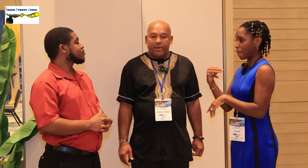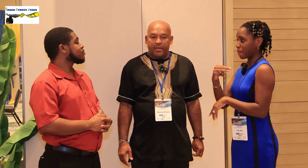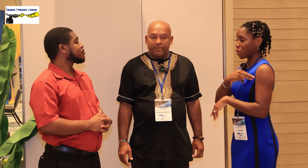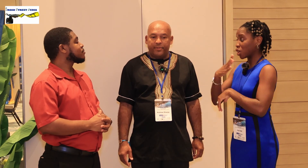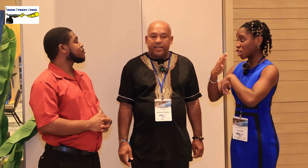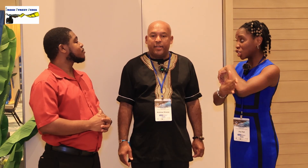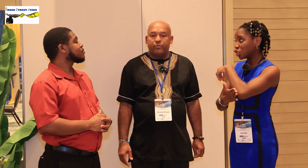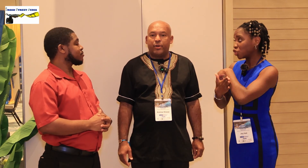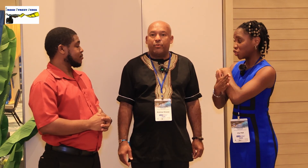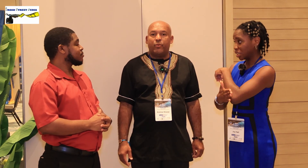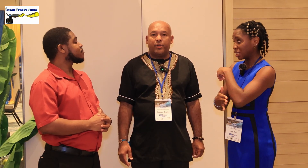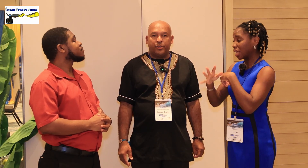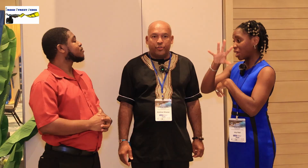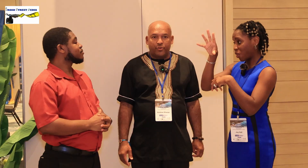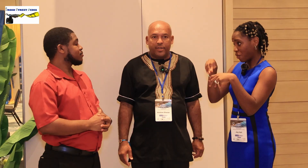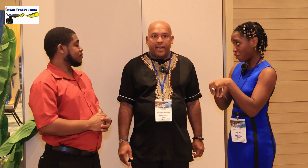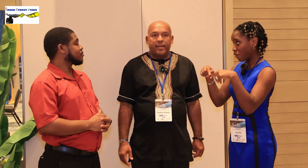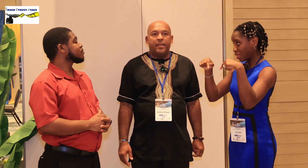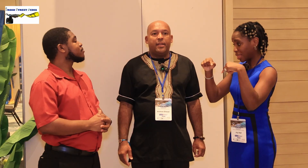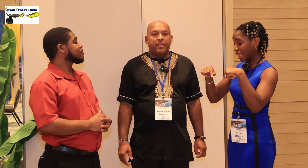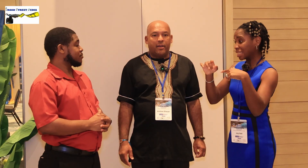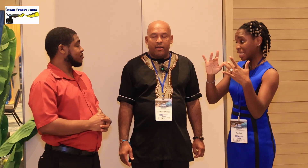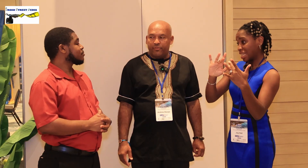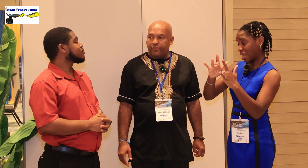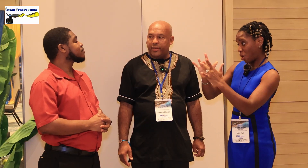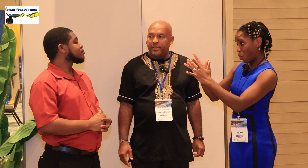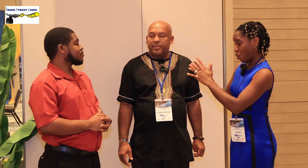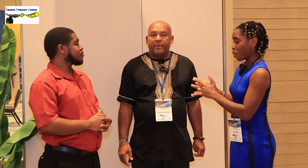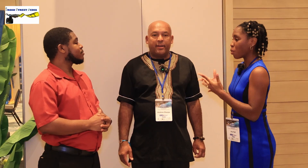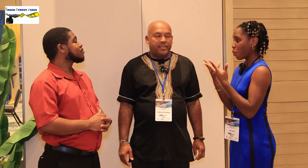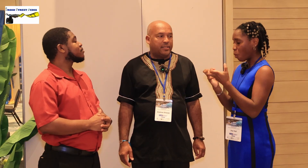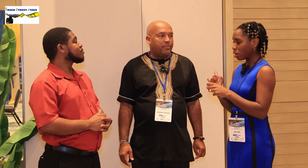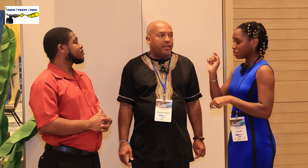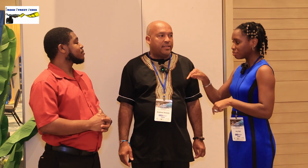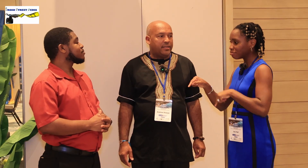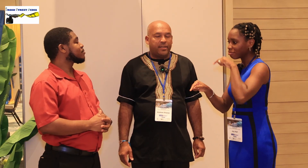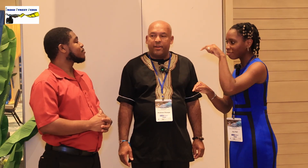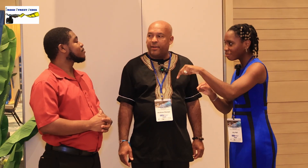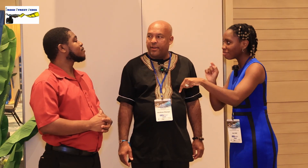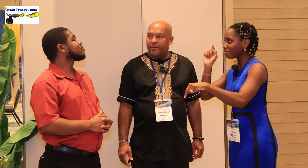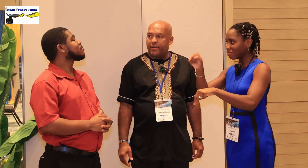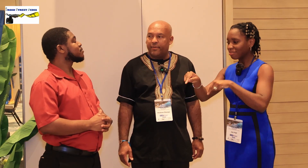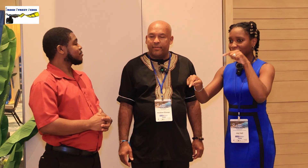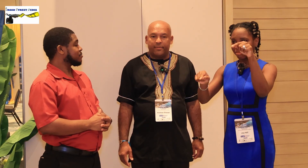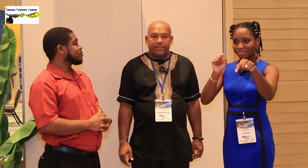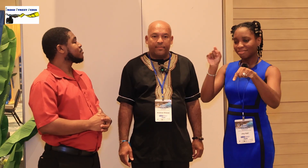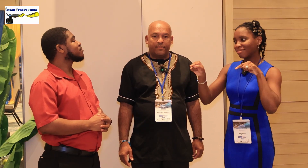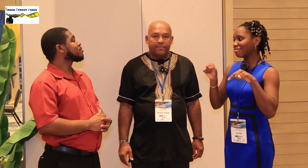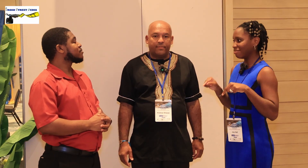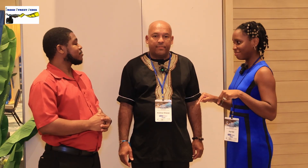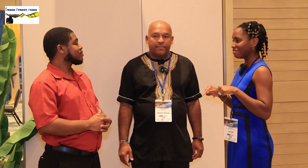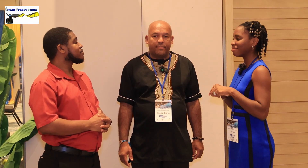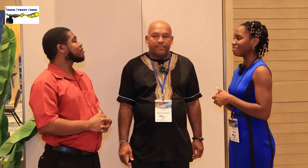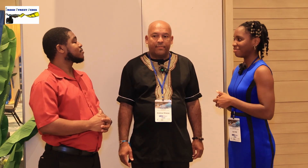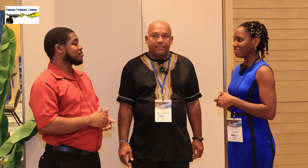who are part of the network who want to ensure that the conference participates in their area.